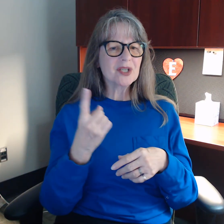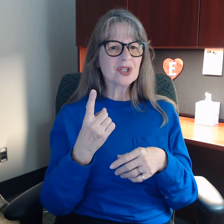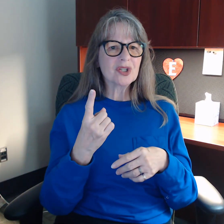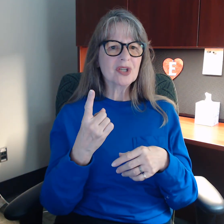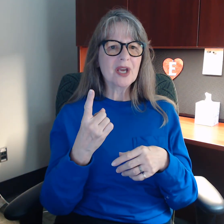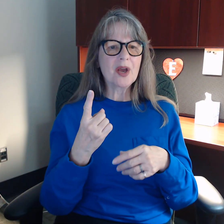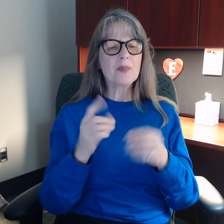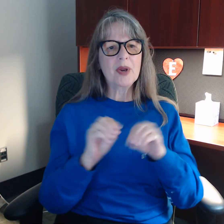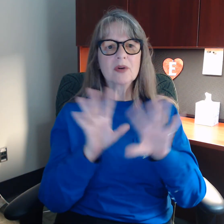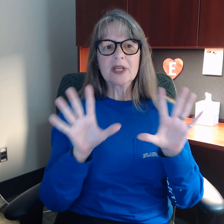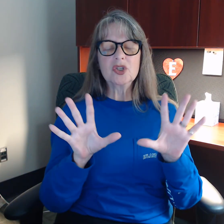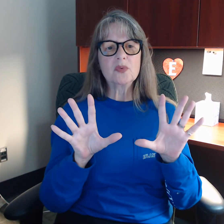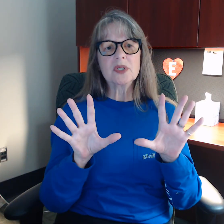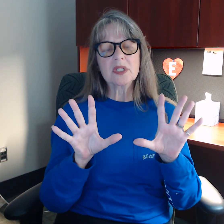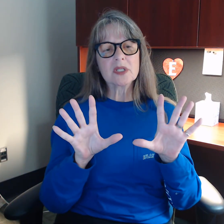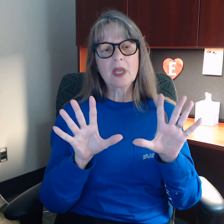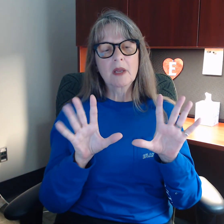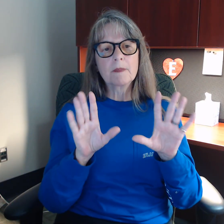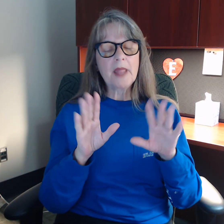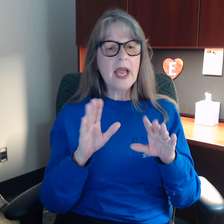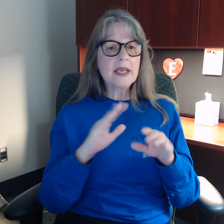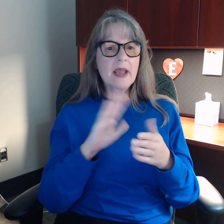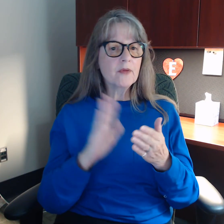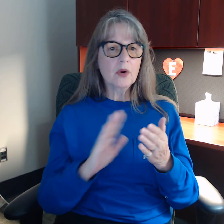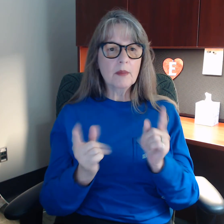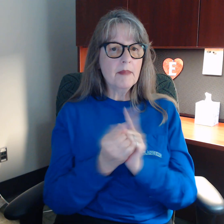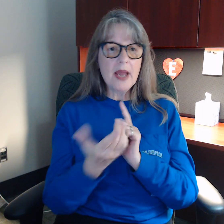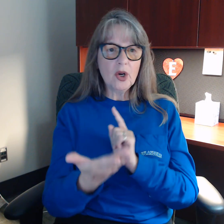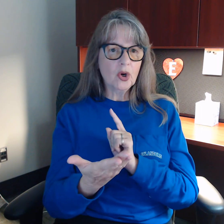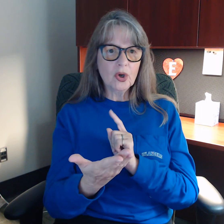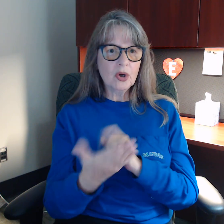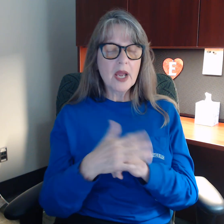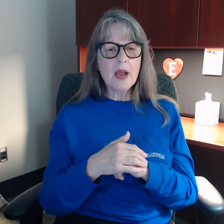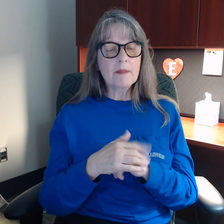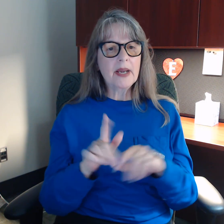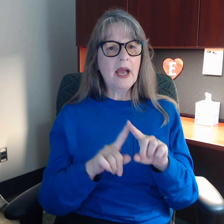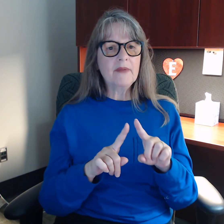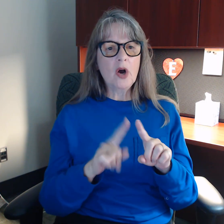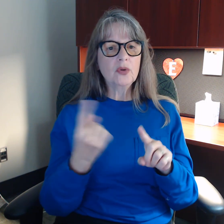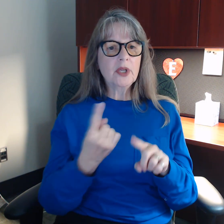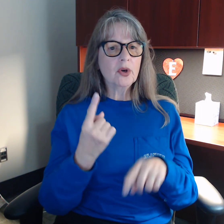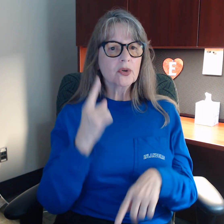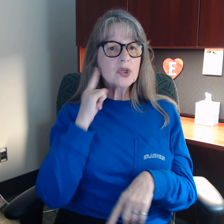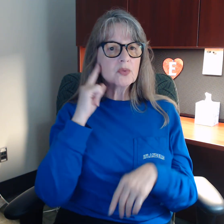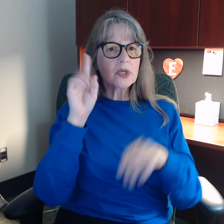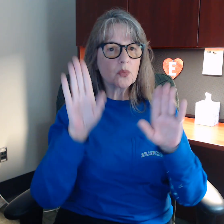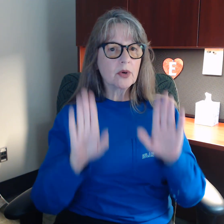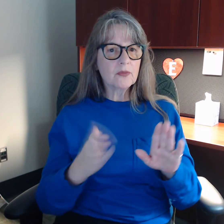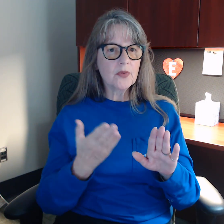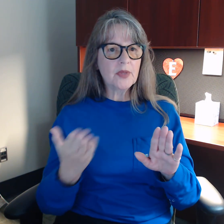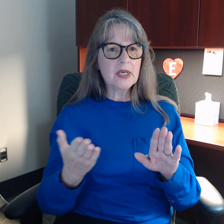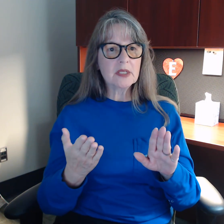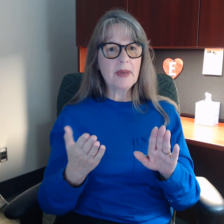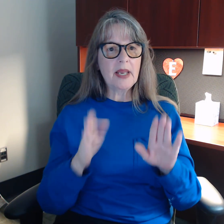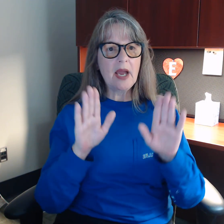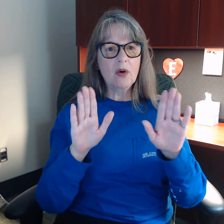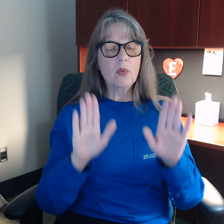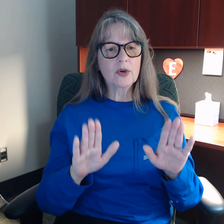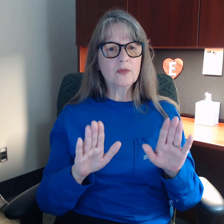because apparently she was this, I had never met her, but I've only heard just these wonderful things about how wonderful